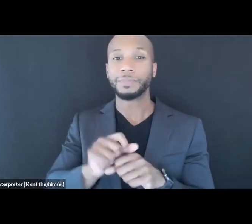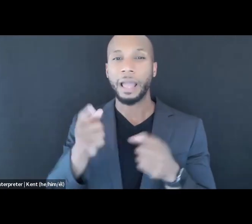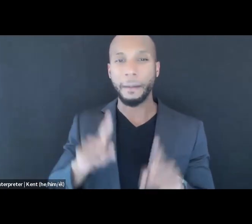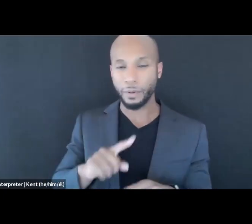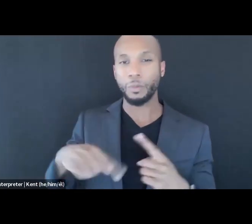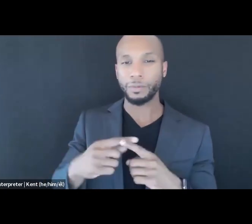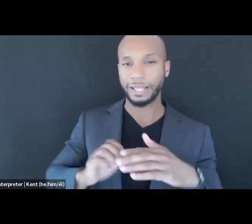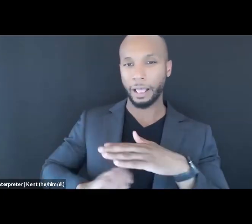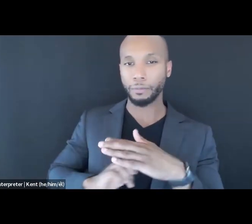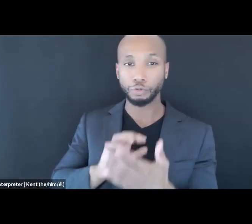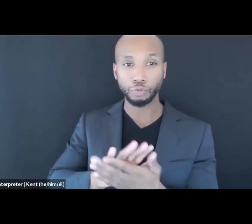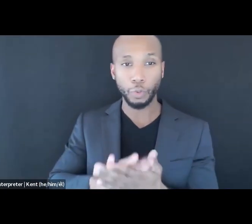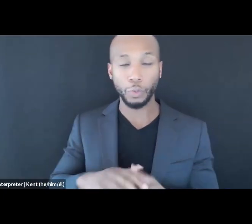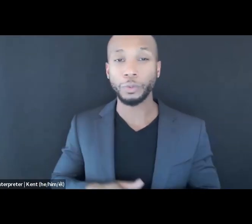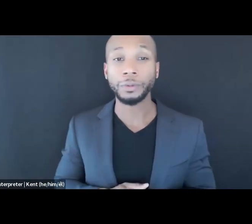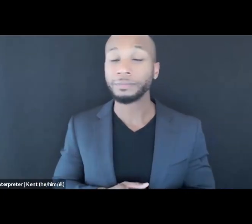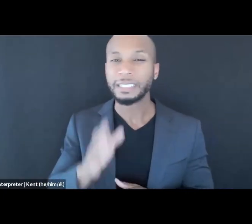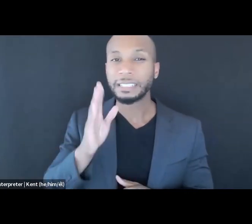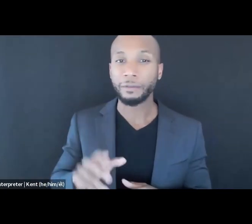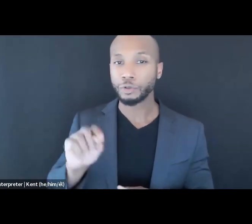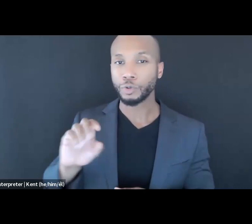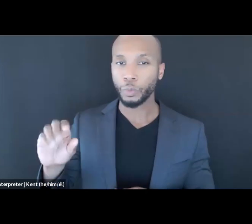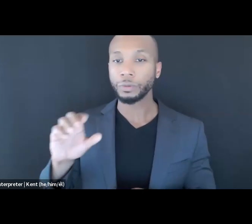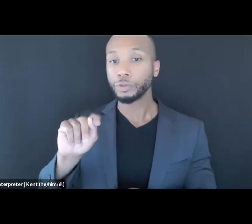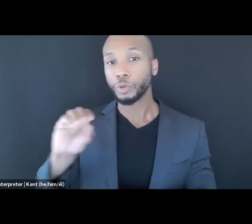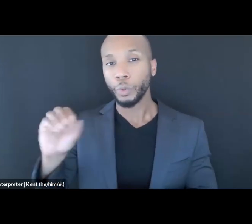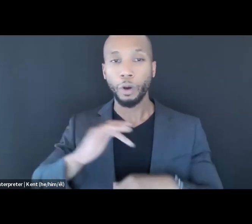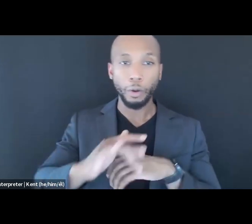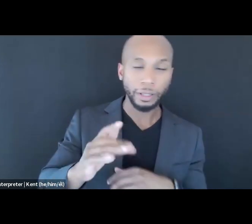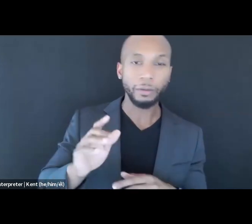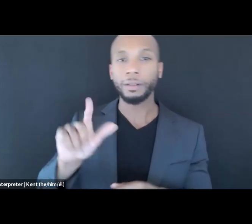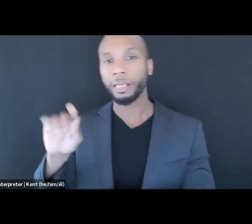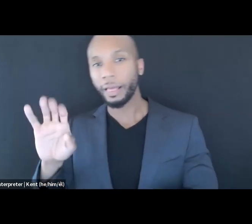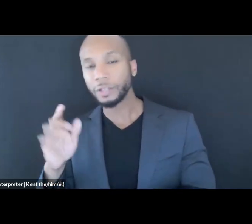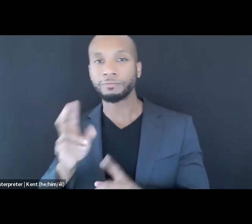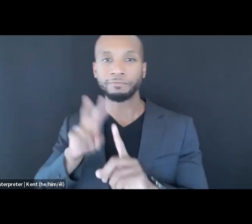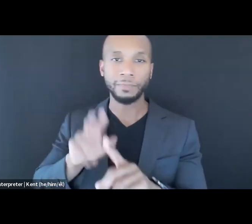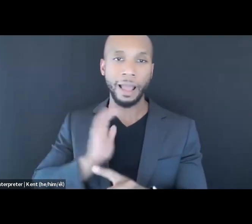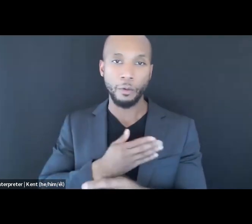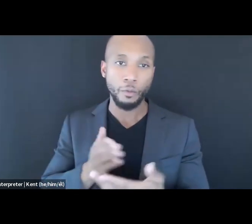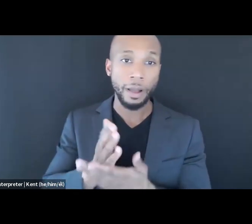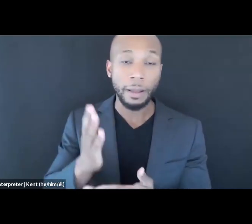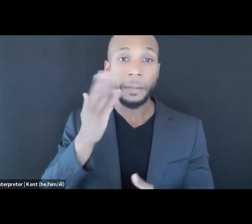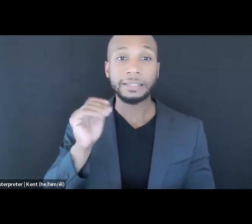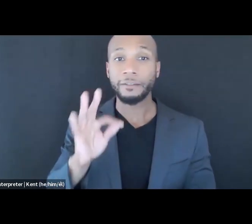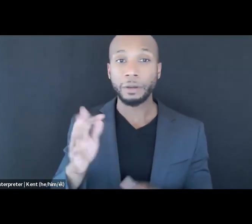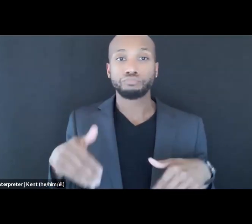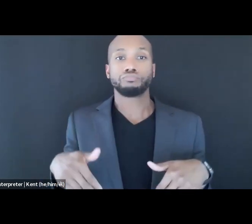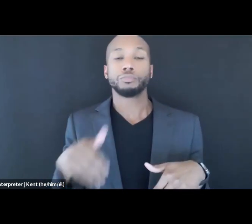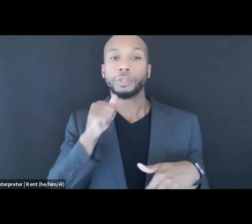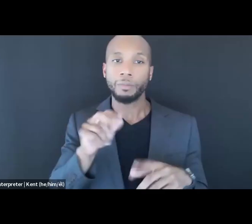school. It is never too early or late to exercise our rights, because when we do not exercise our